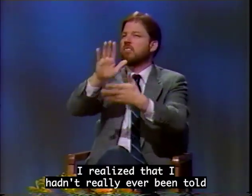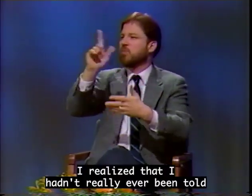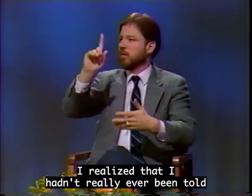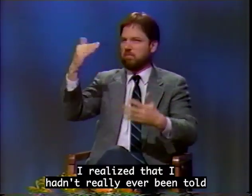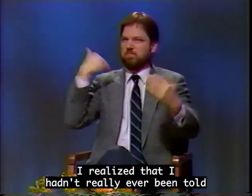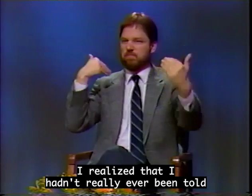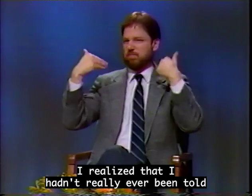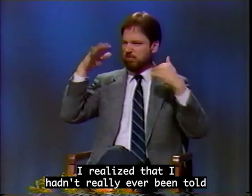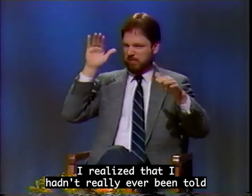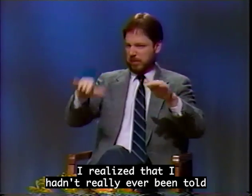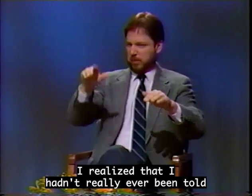I realized that